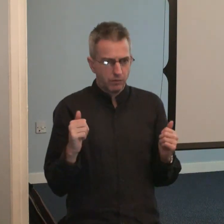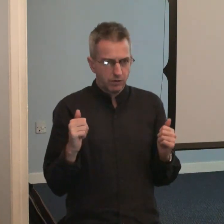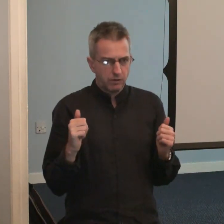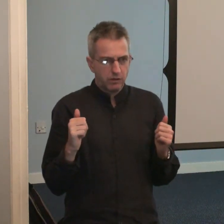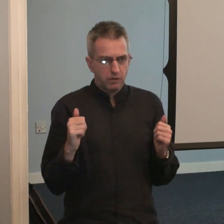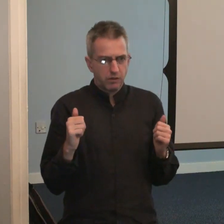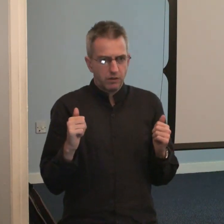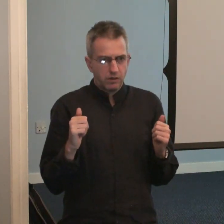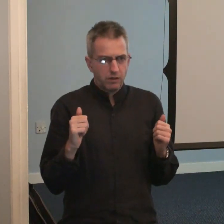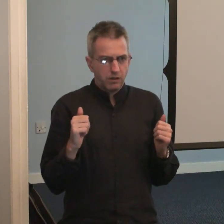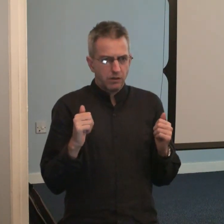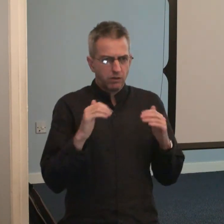as well.